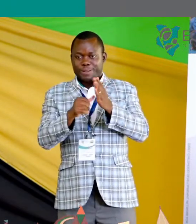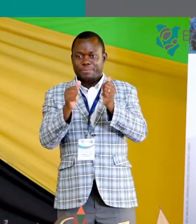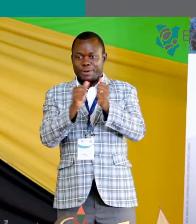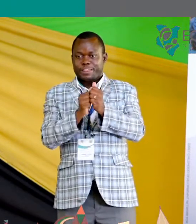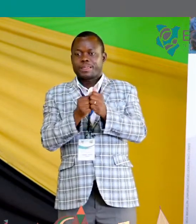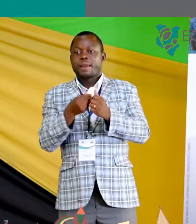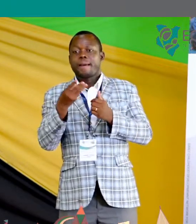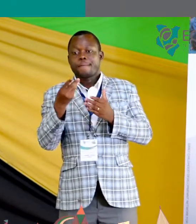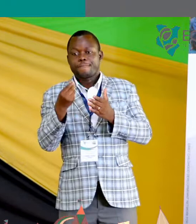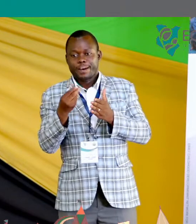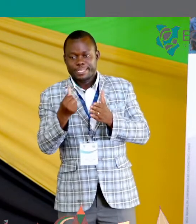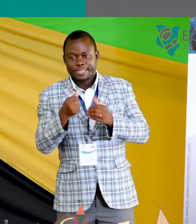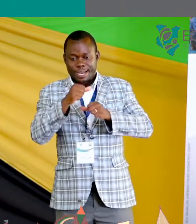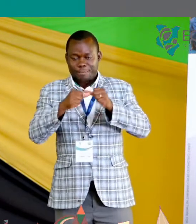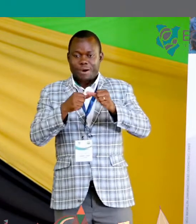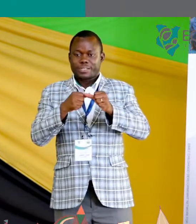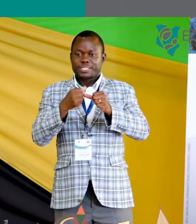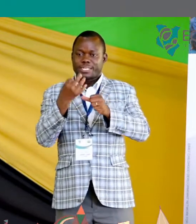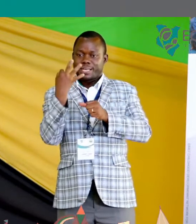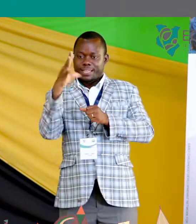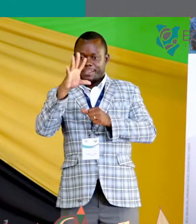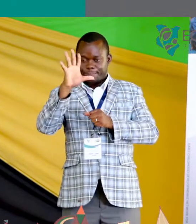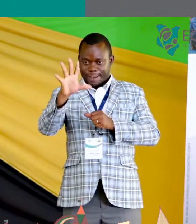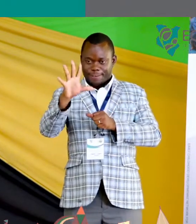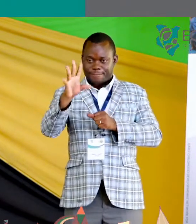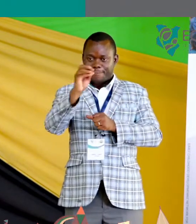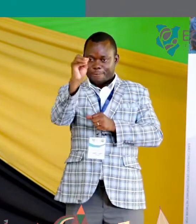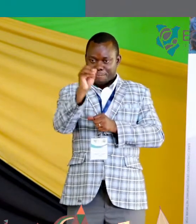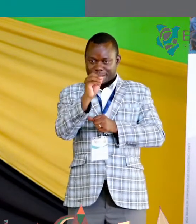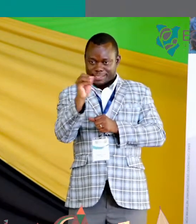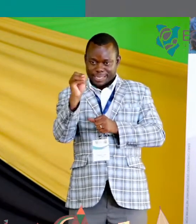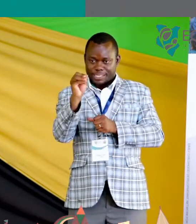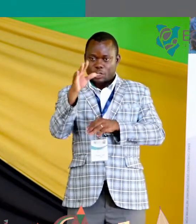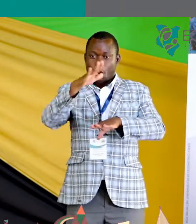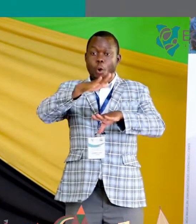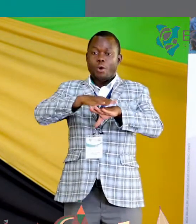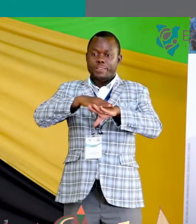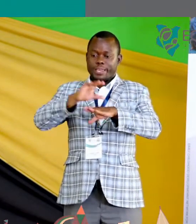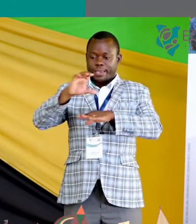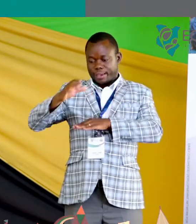limits. We are above 35%, which is putting a handicap on the county.